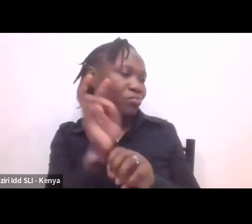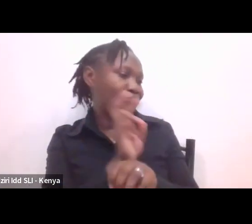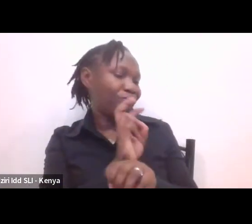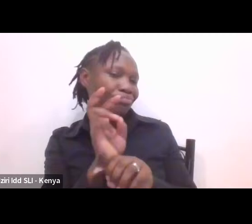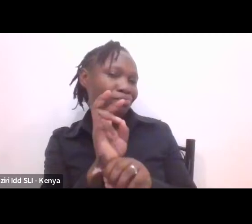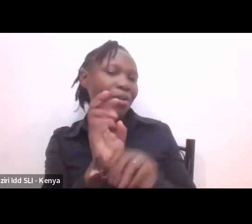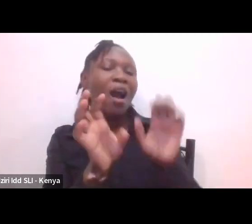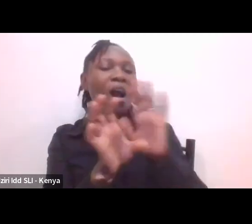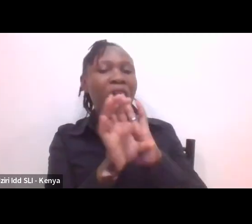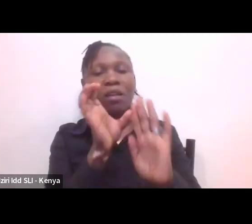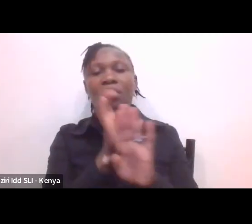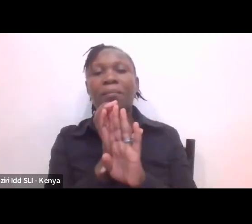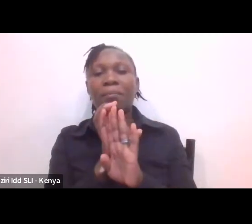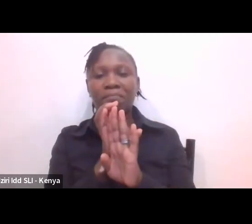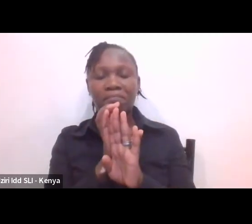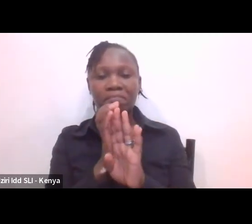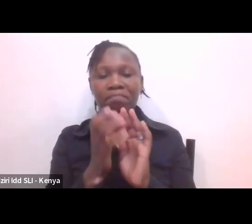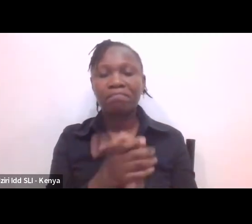curriculum,